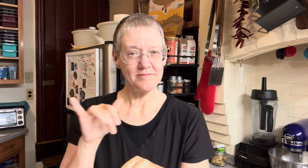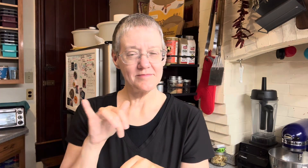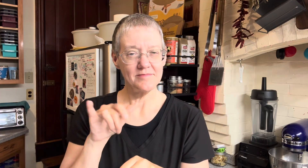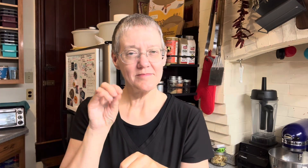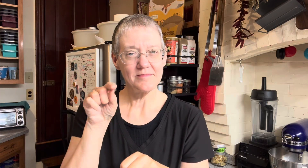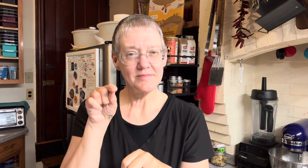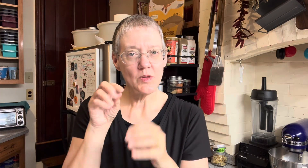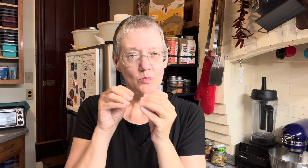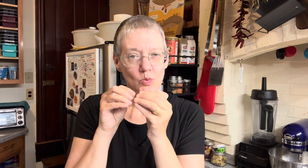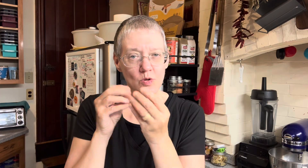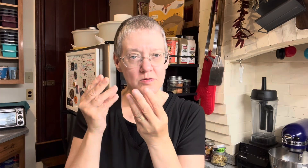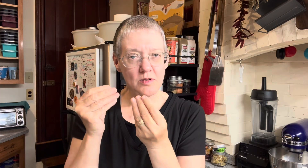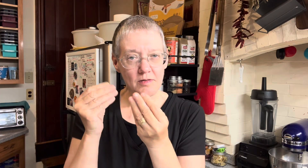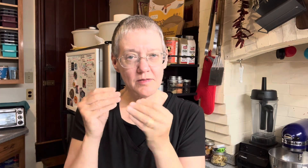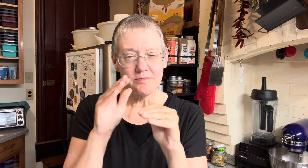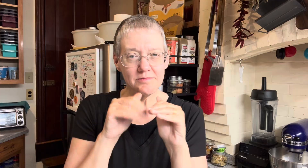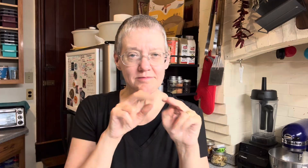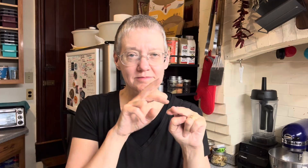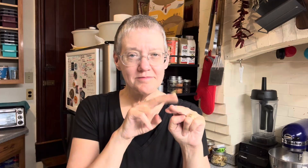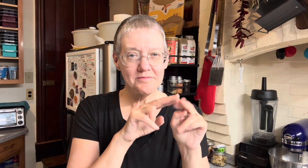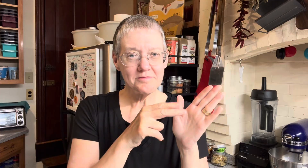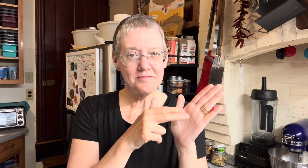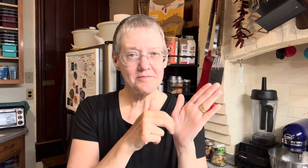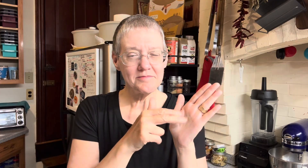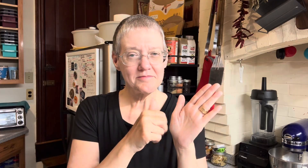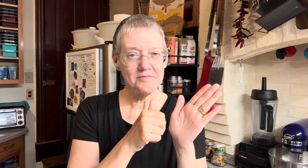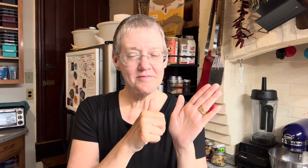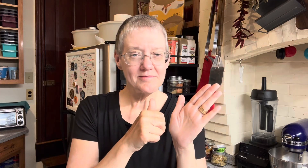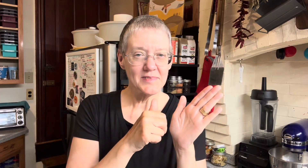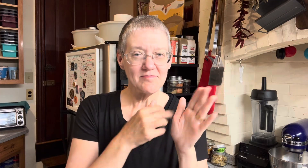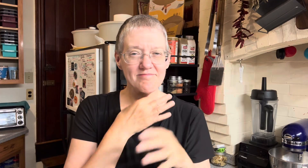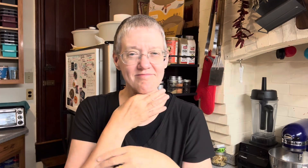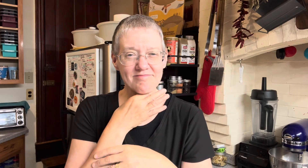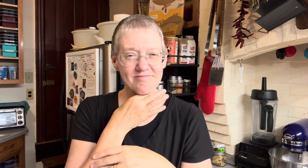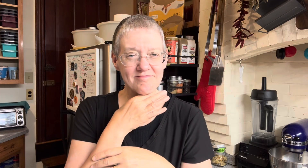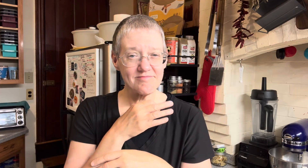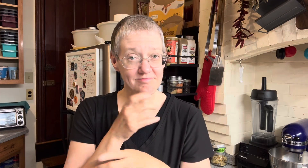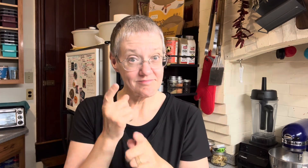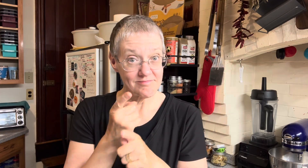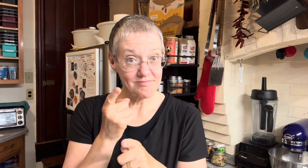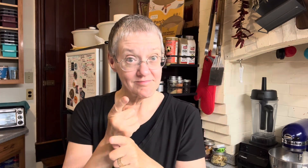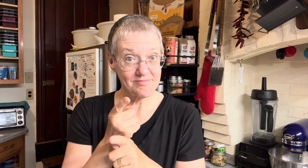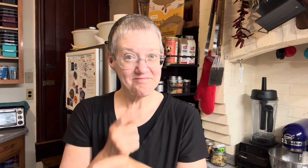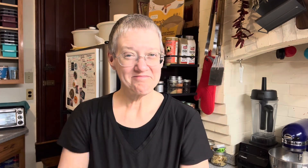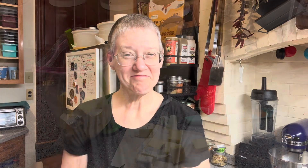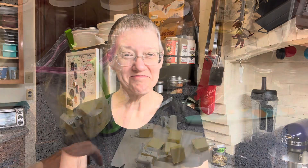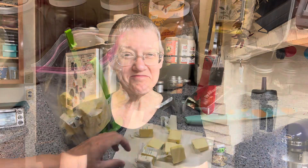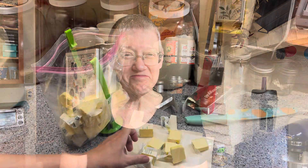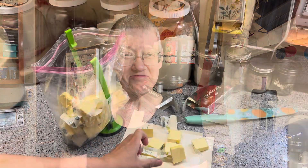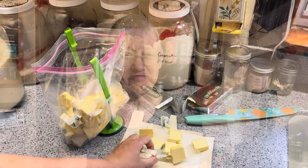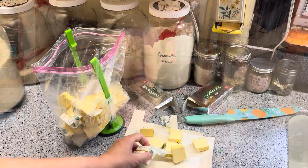And I feel like the unsalted butter is softer than the salted. I'm curious if that's